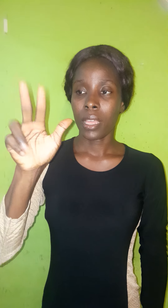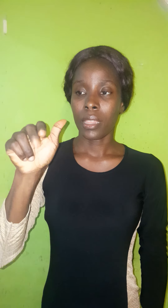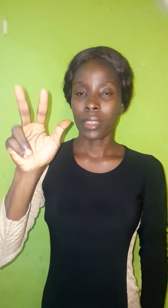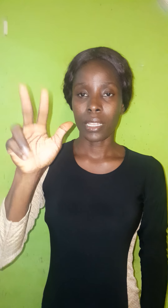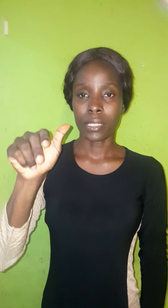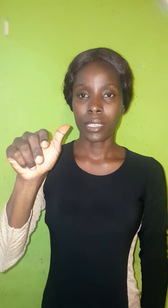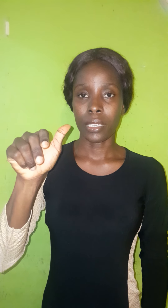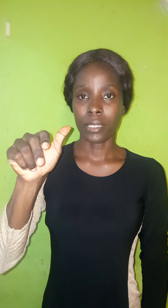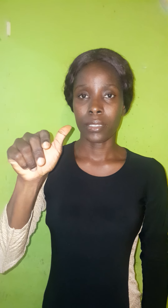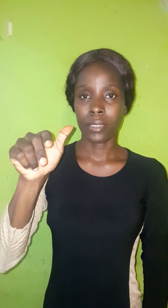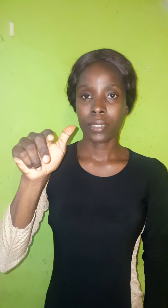13,